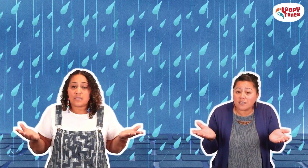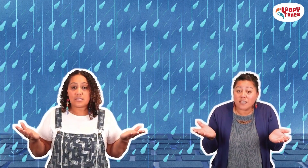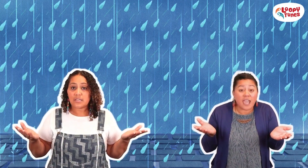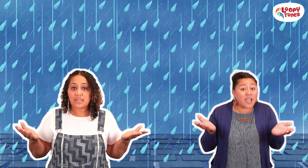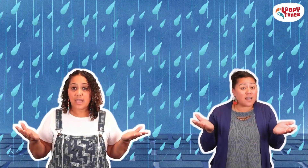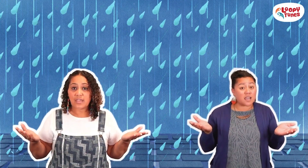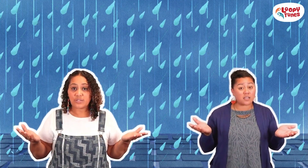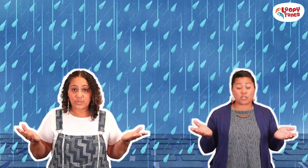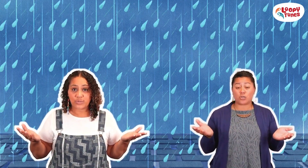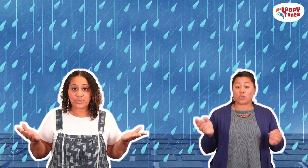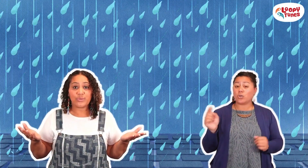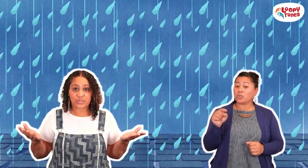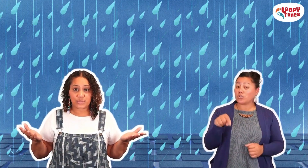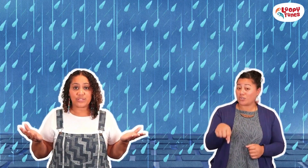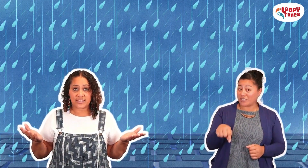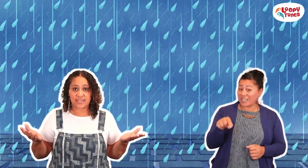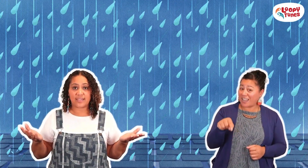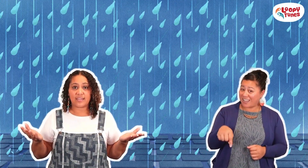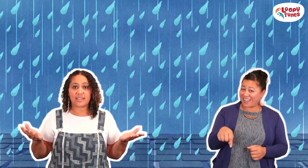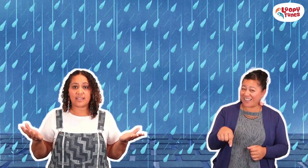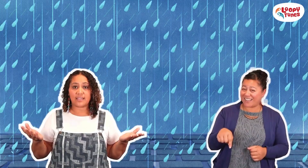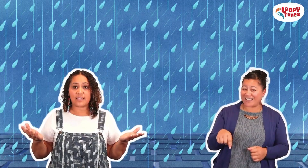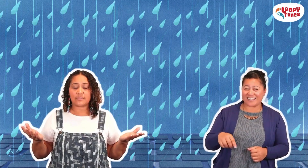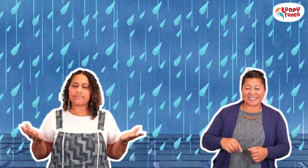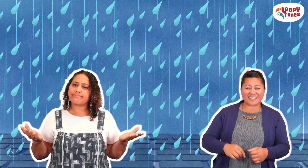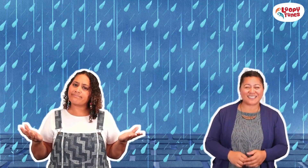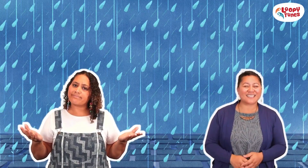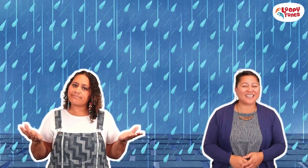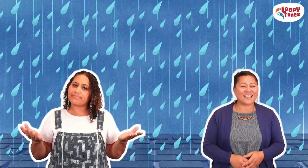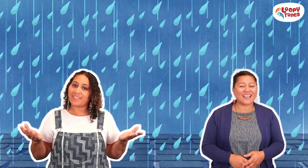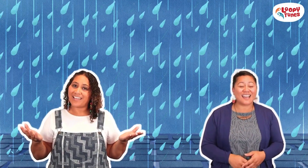What can I do today?